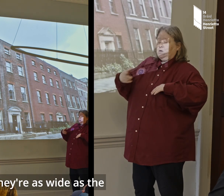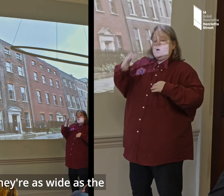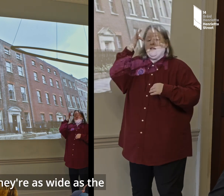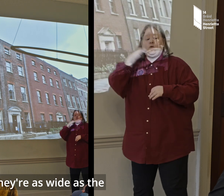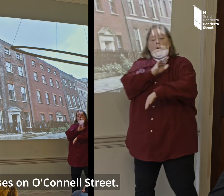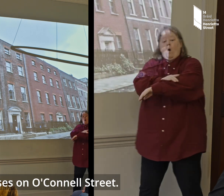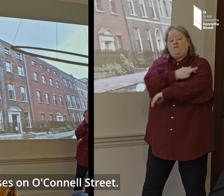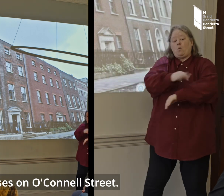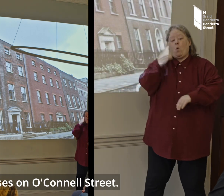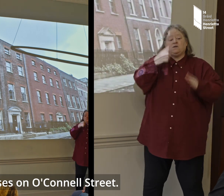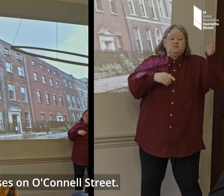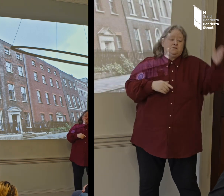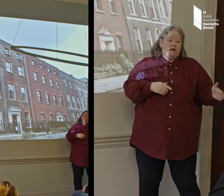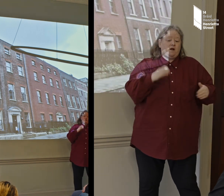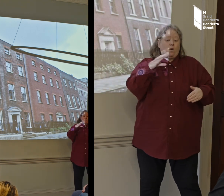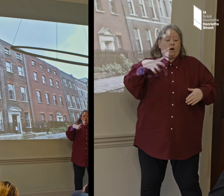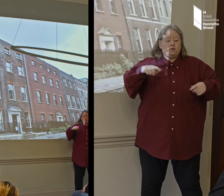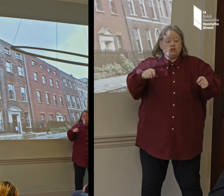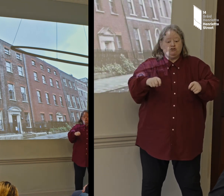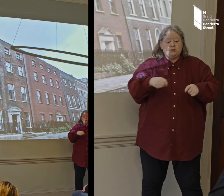They're as wide as the houses on O'Connell Street.